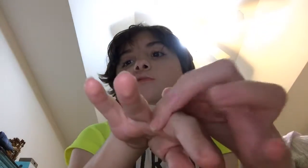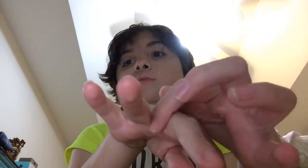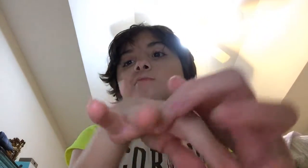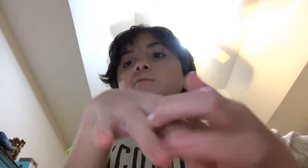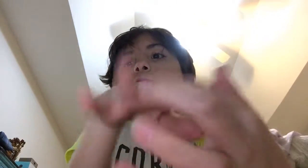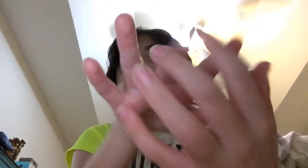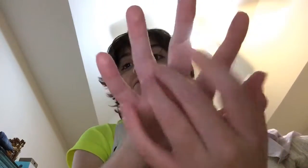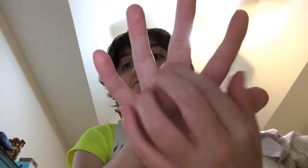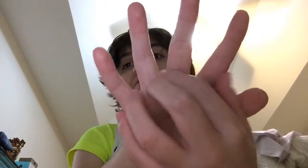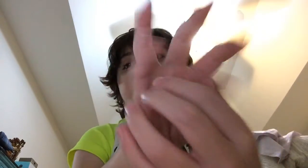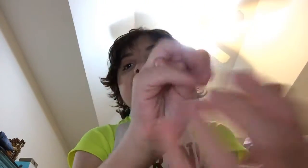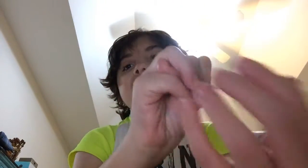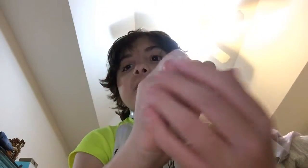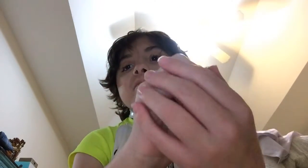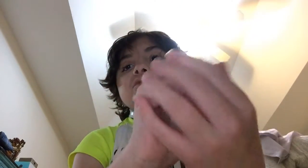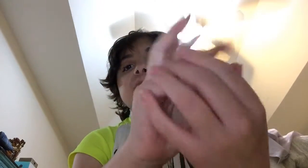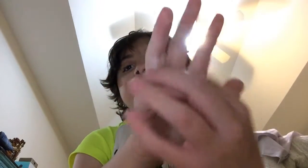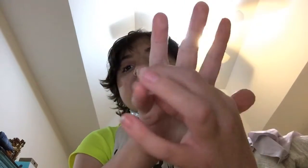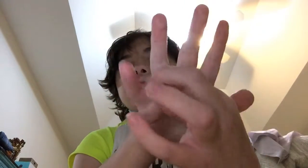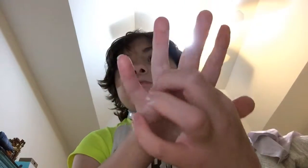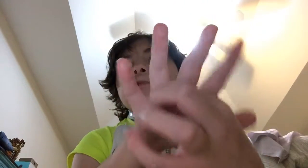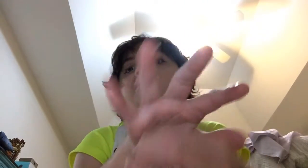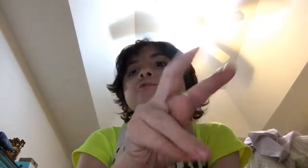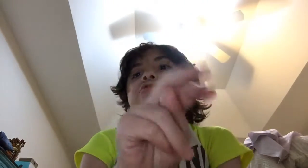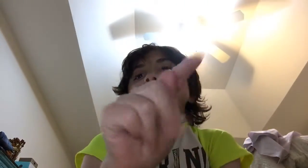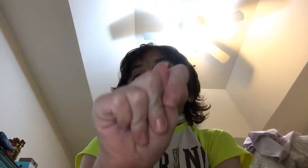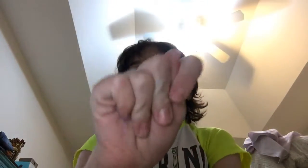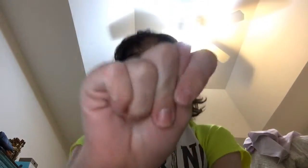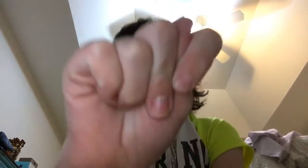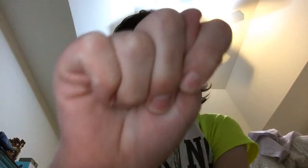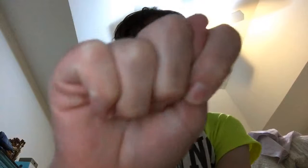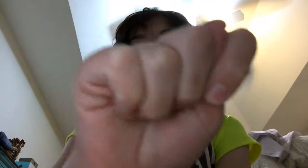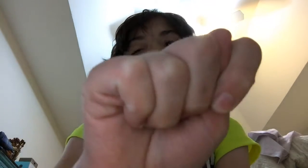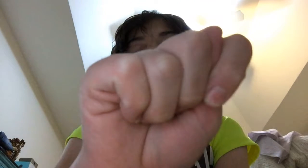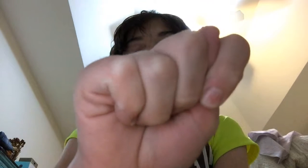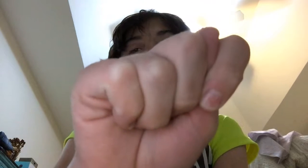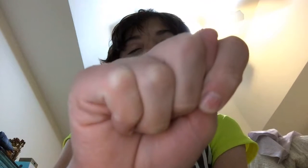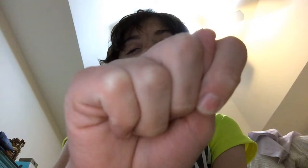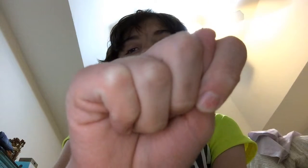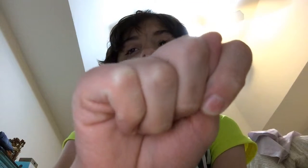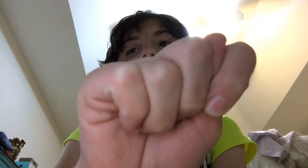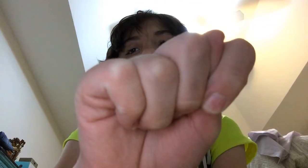in the middle of here, and then M is in the middle of T. In the middle of here. So my here.